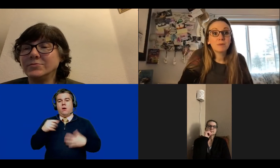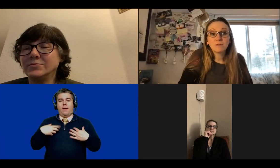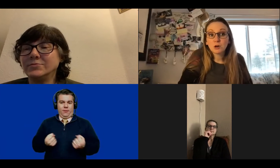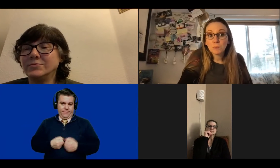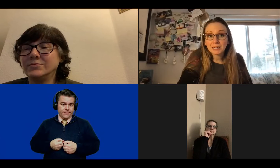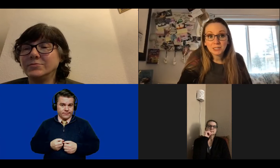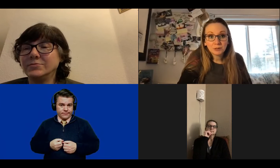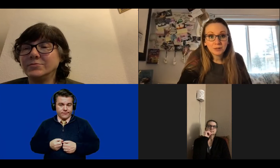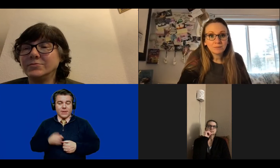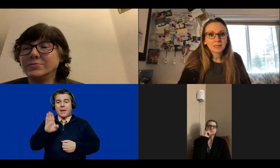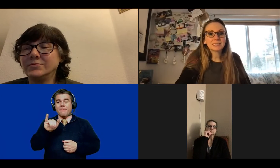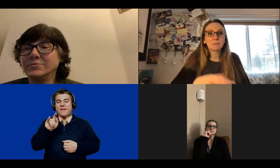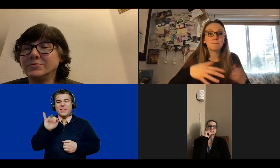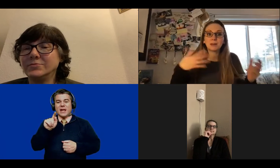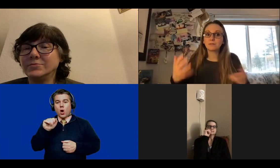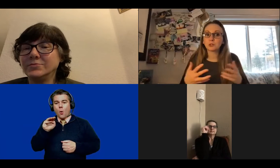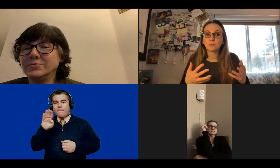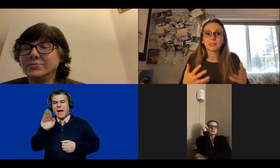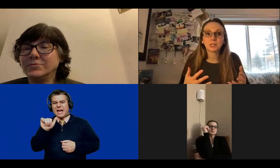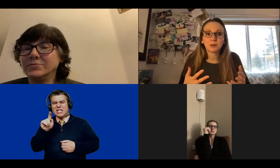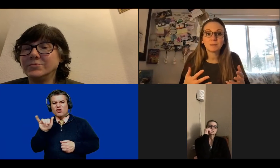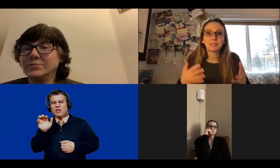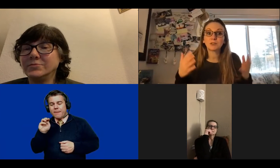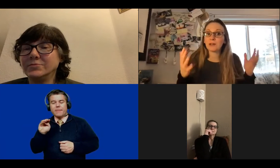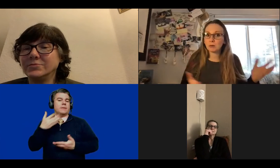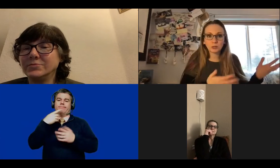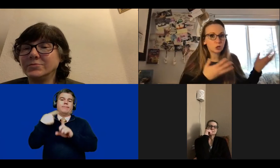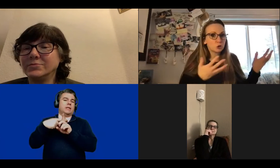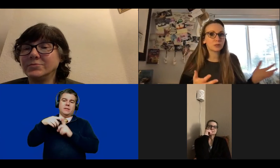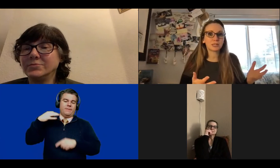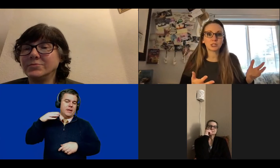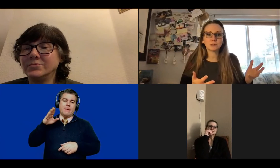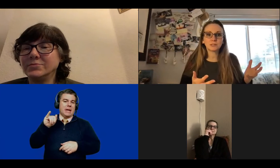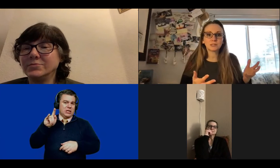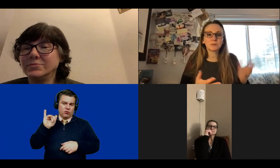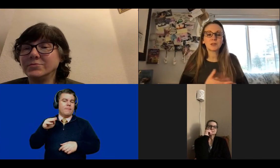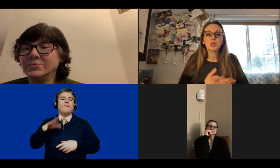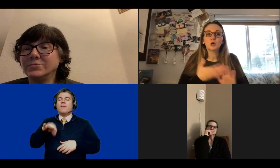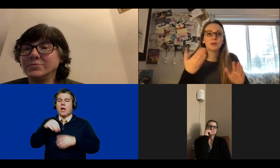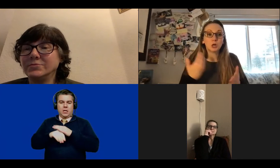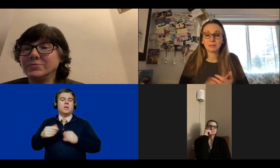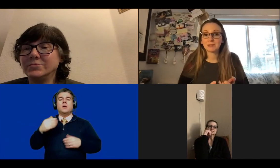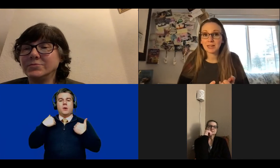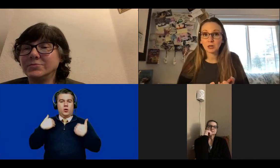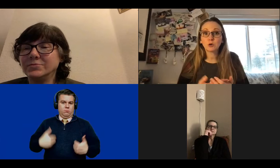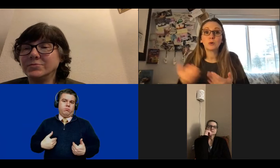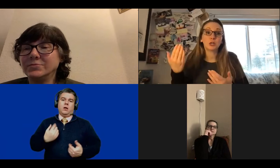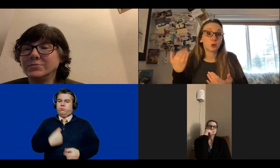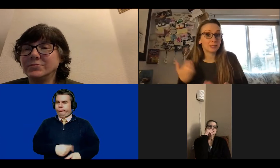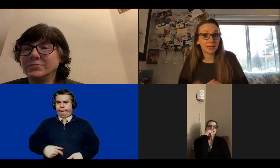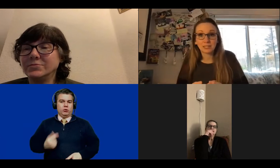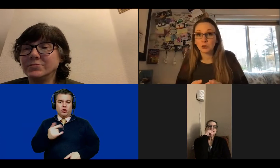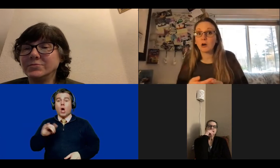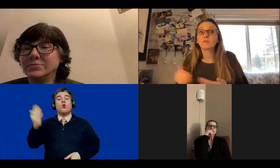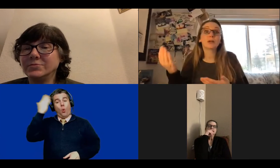got bifidobacterium. It's a beneficial bacterium and it's found in the human digestive system. We know it's there. We